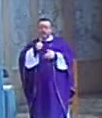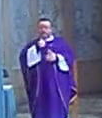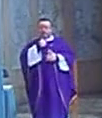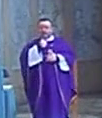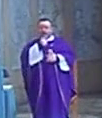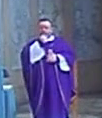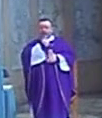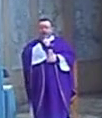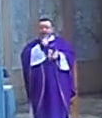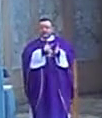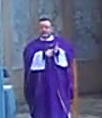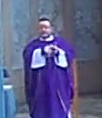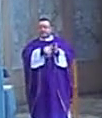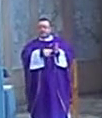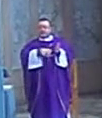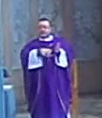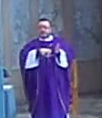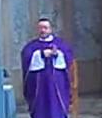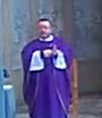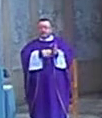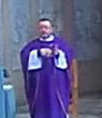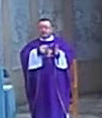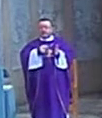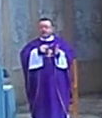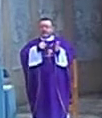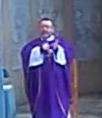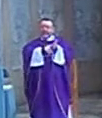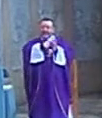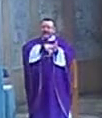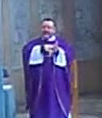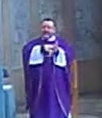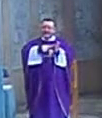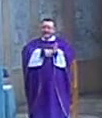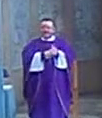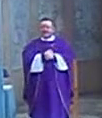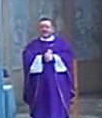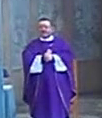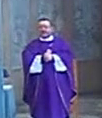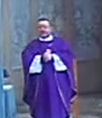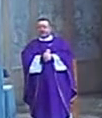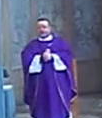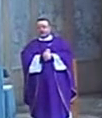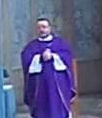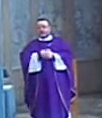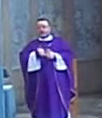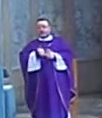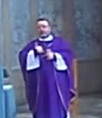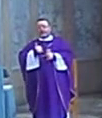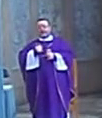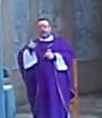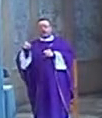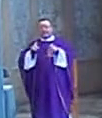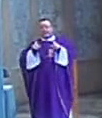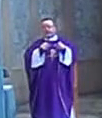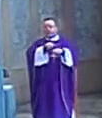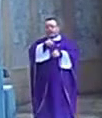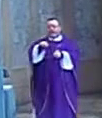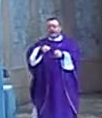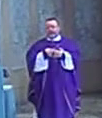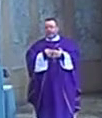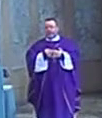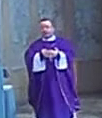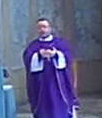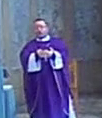um of length sorry the thing so as we continue